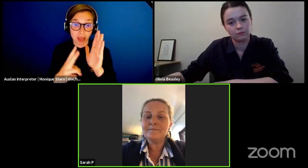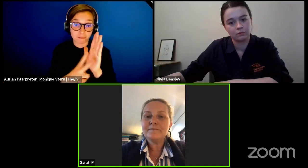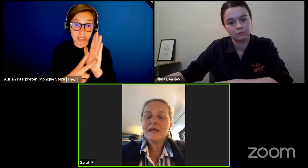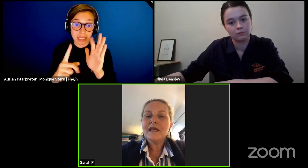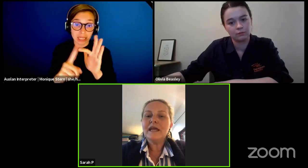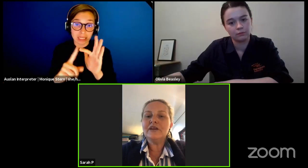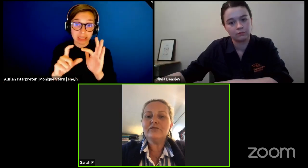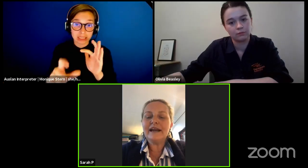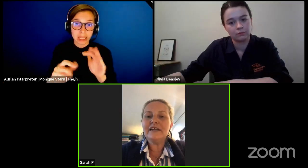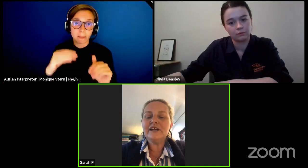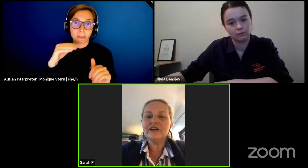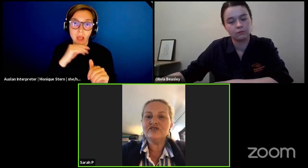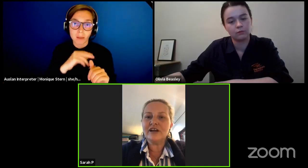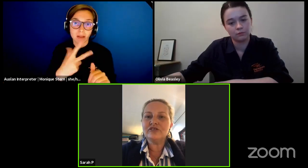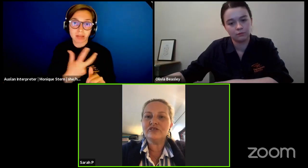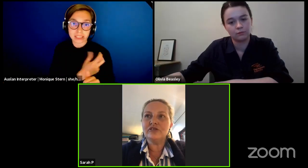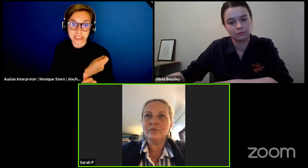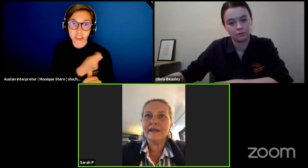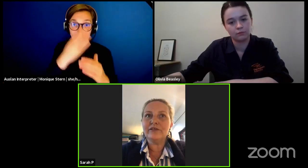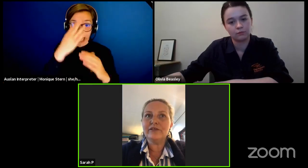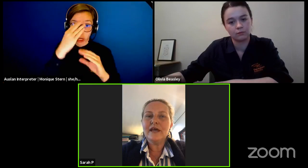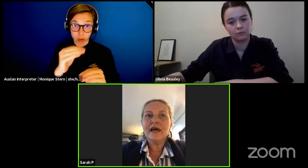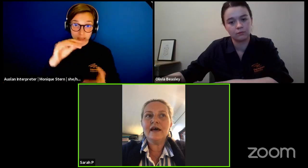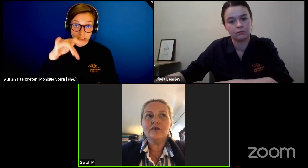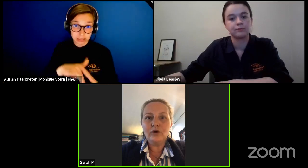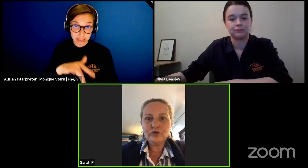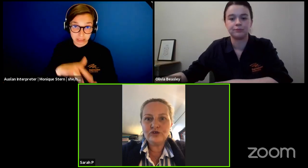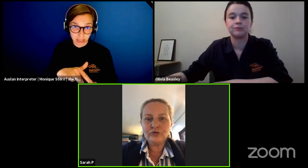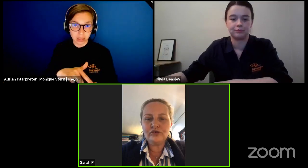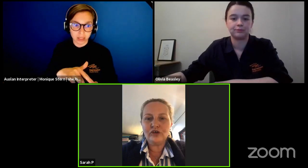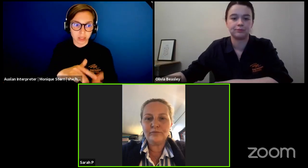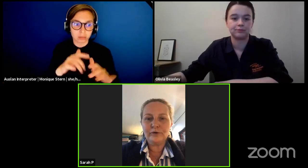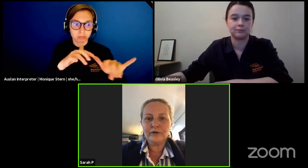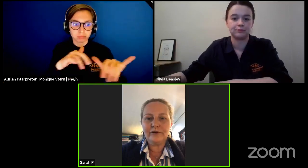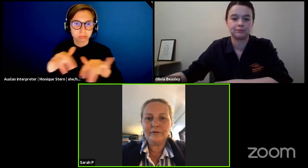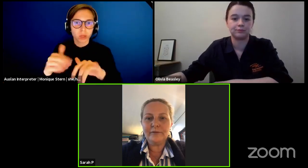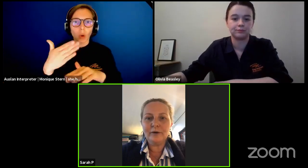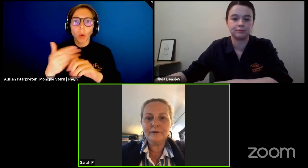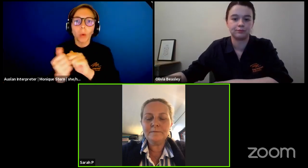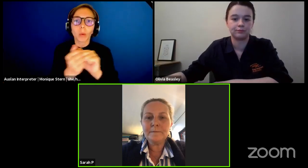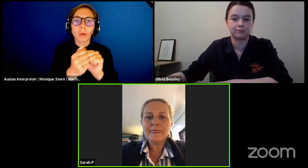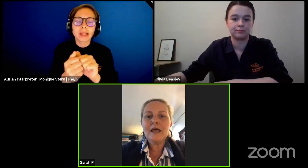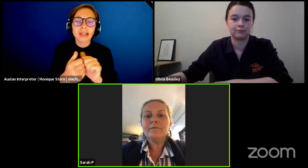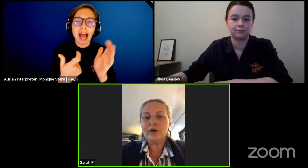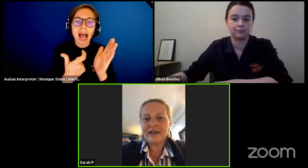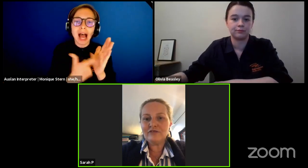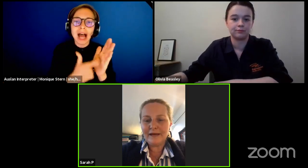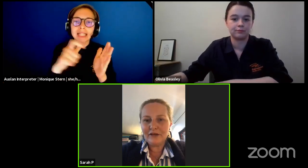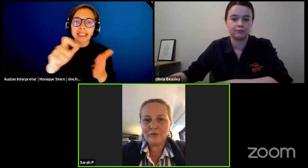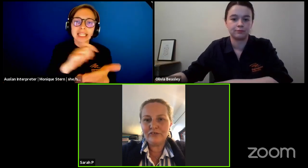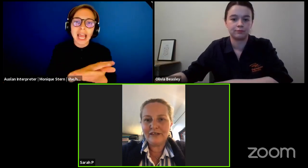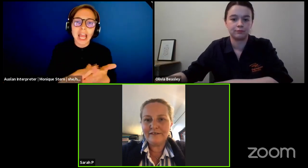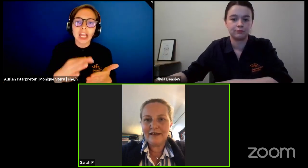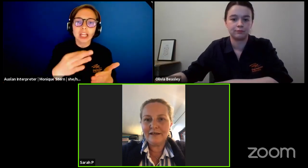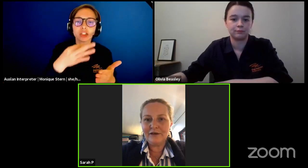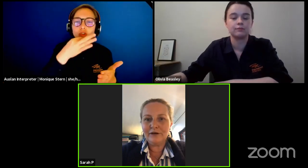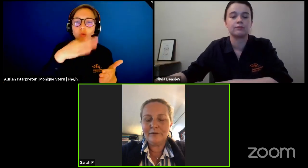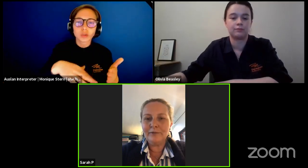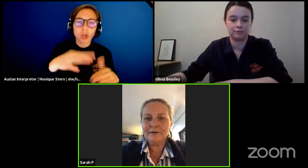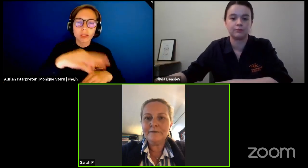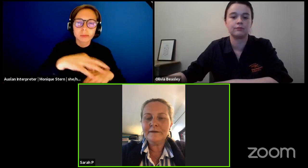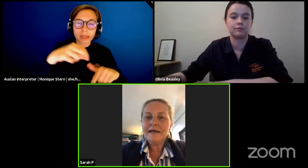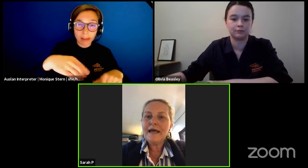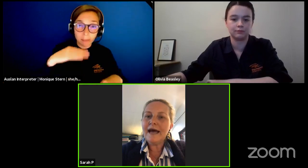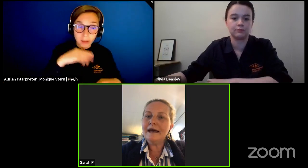up. It is run in conjunction with the Royal Children's Hospital here in Melbourne, Monash Medical Centre here